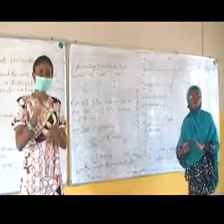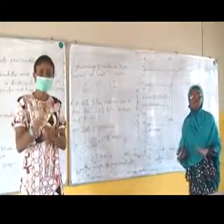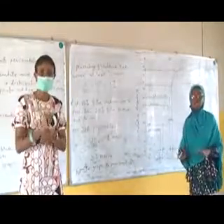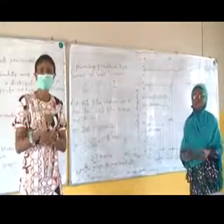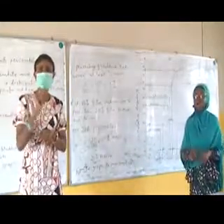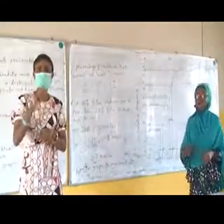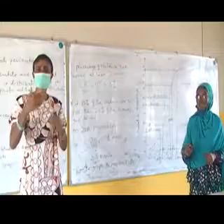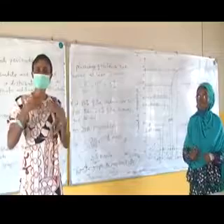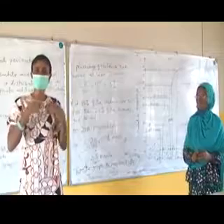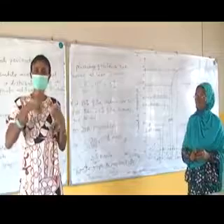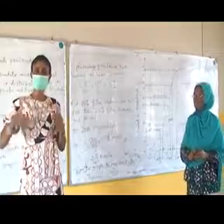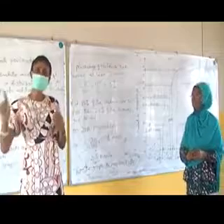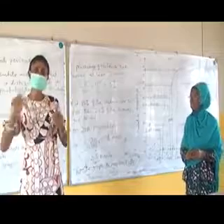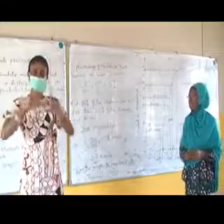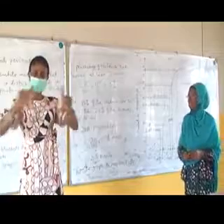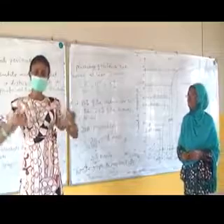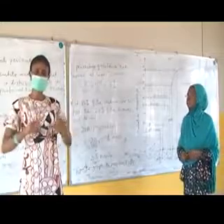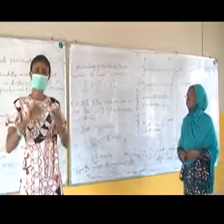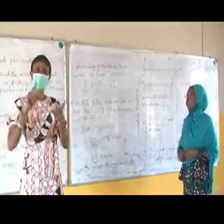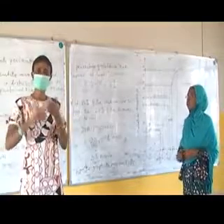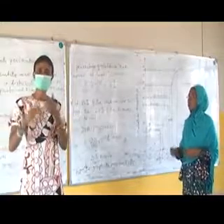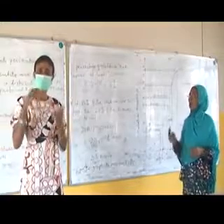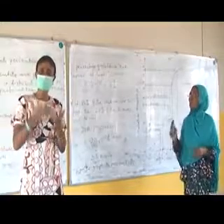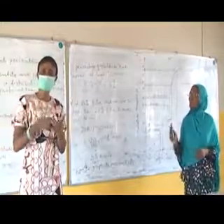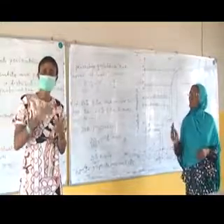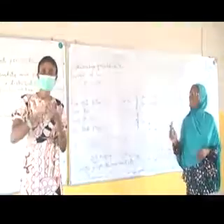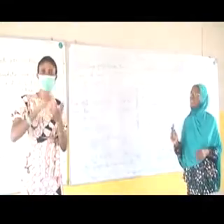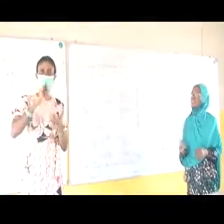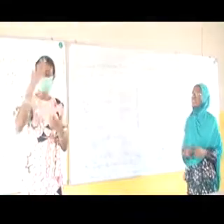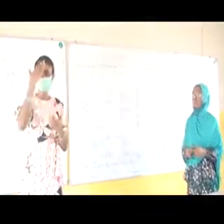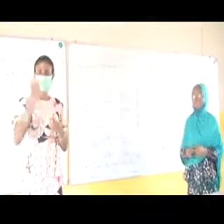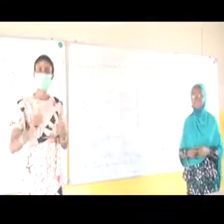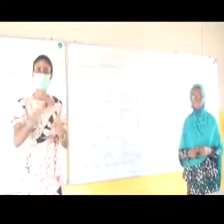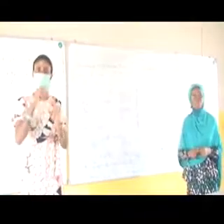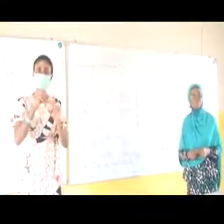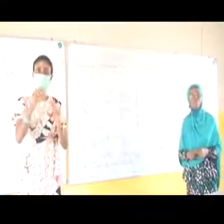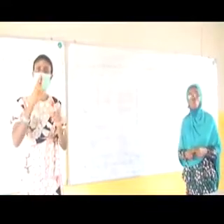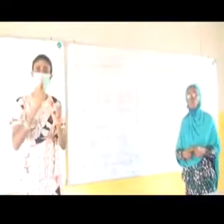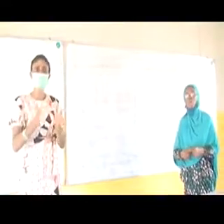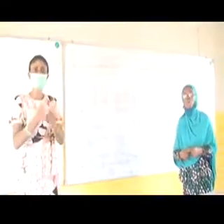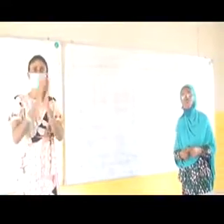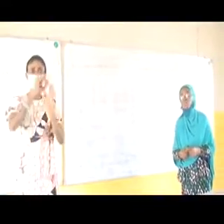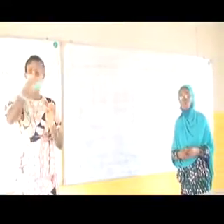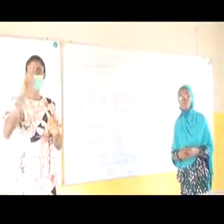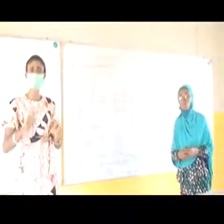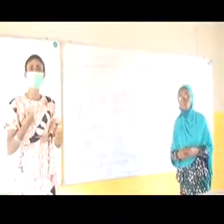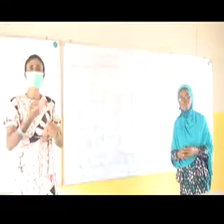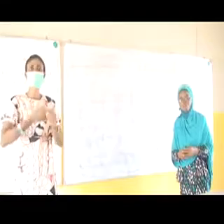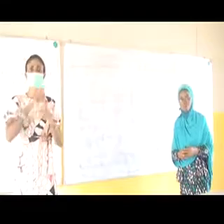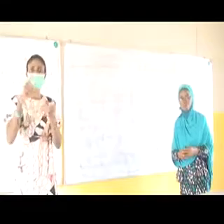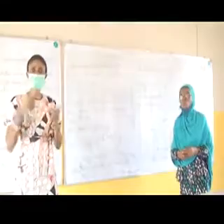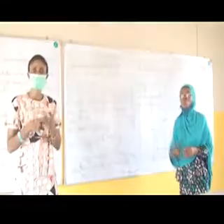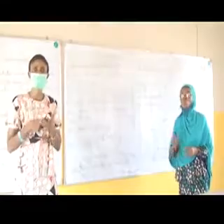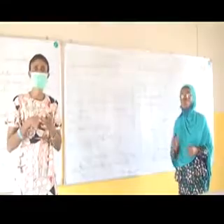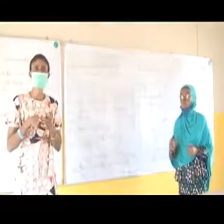have marks allocated to it. That is why when you are answering questions from this section, which you cannot run away